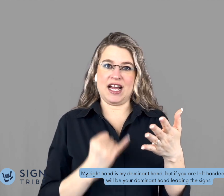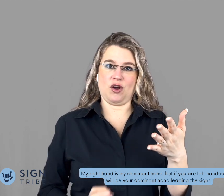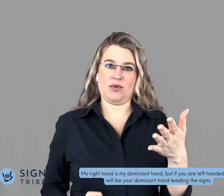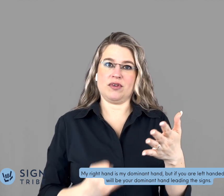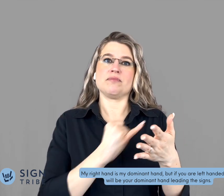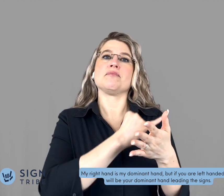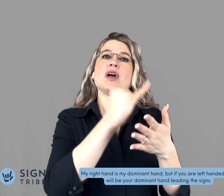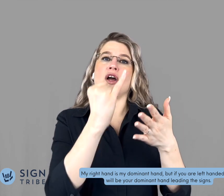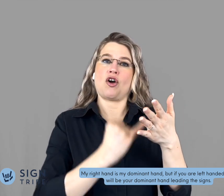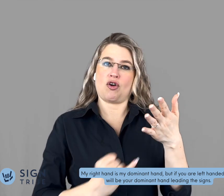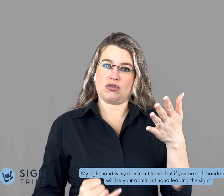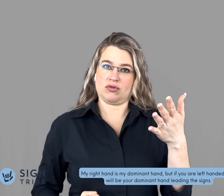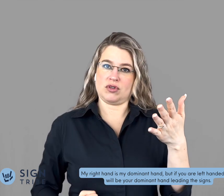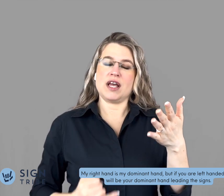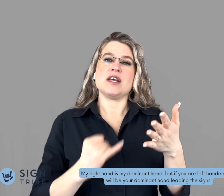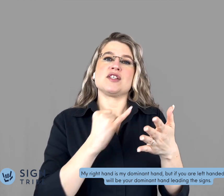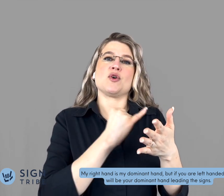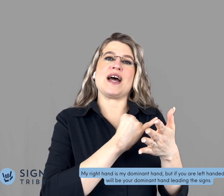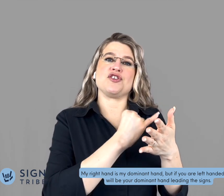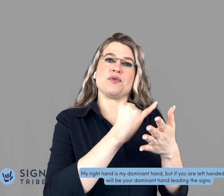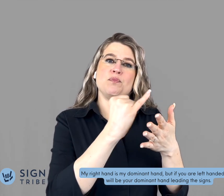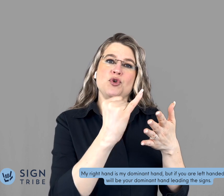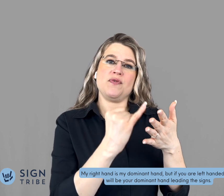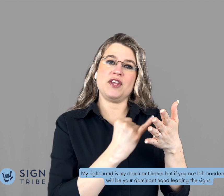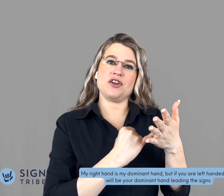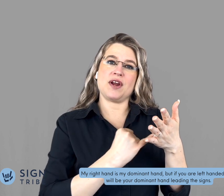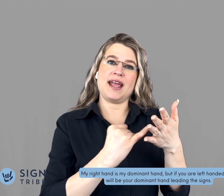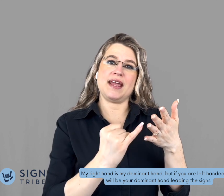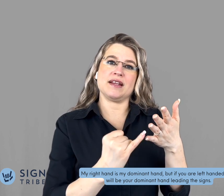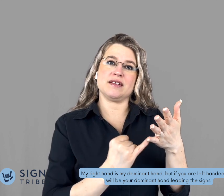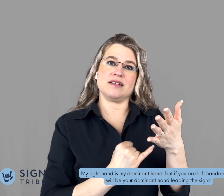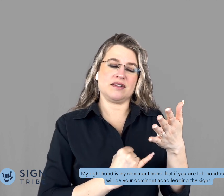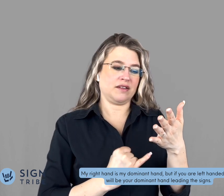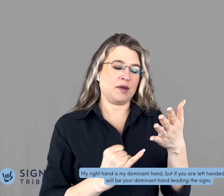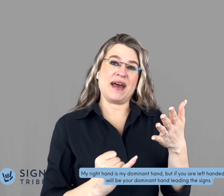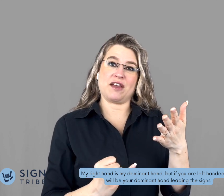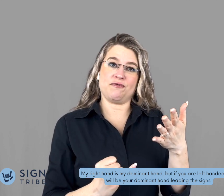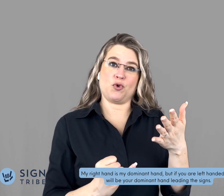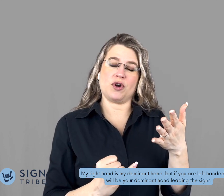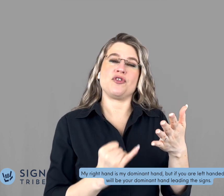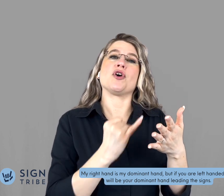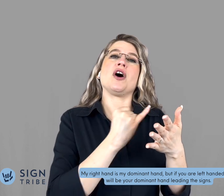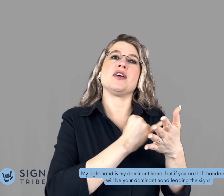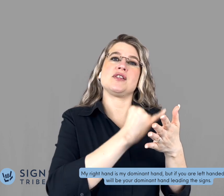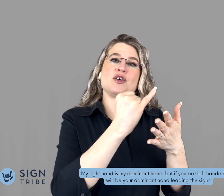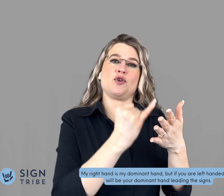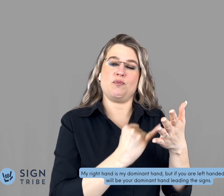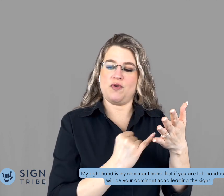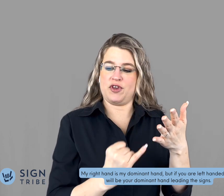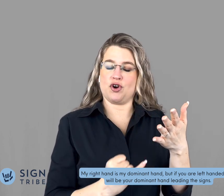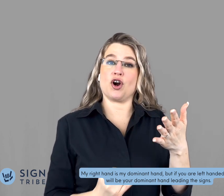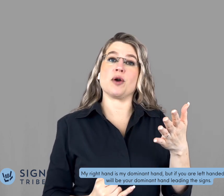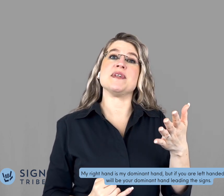down. So as you're moving your hand like back and forth, you're also moving your arm